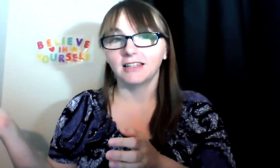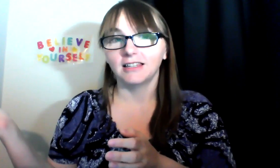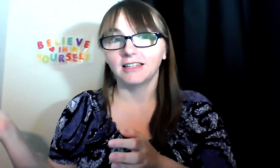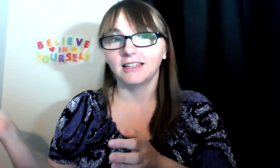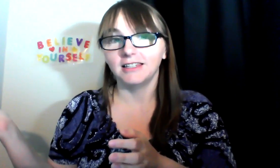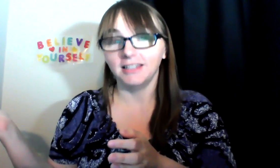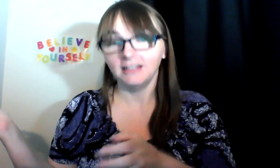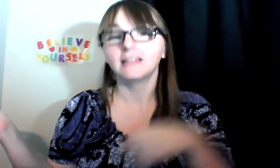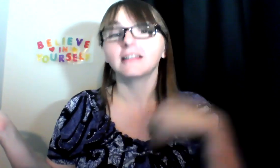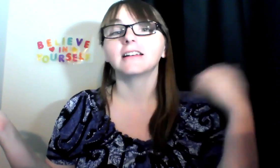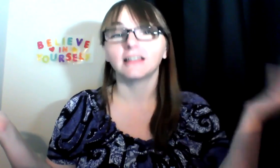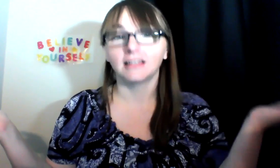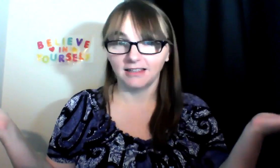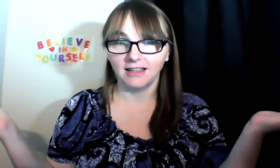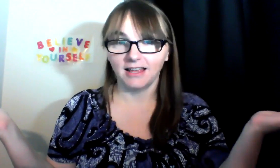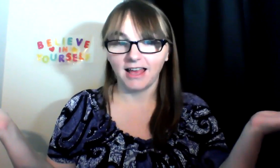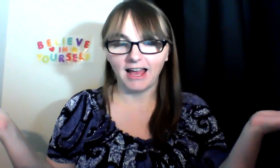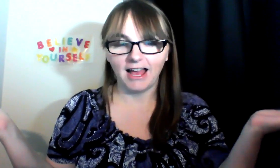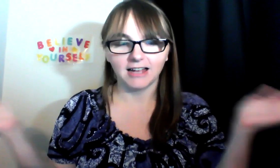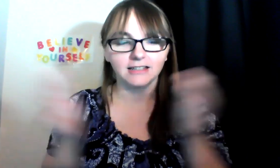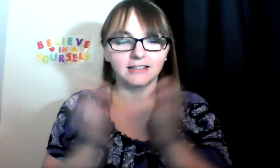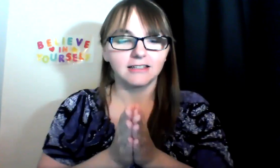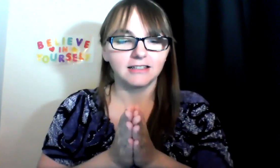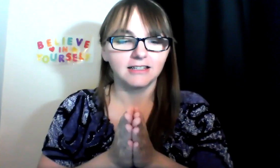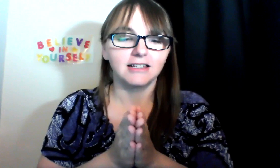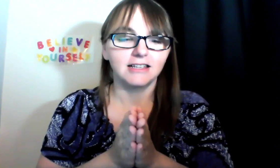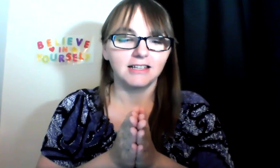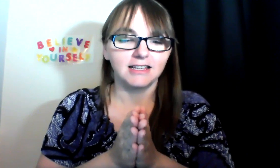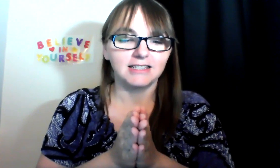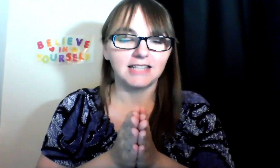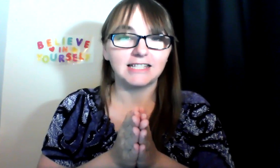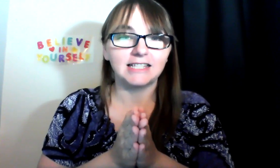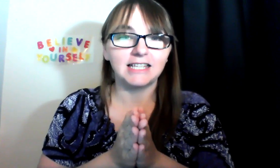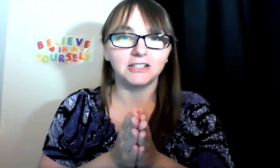Y. Ack. Say seal.